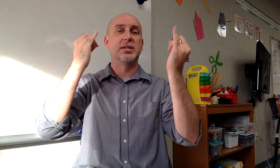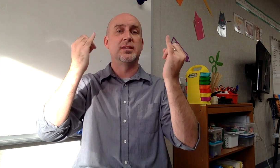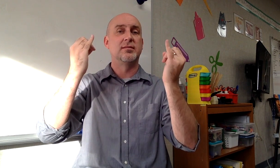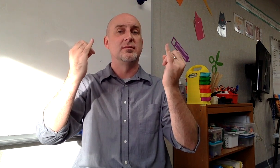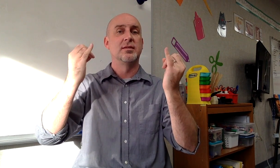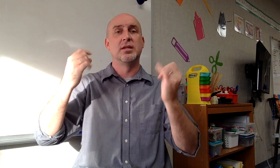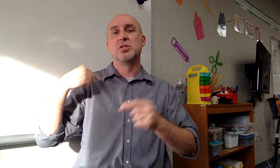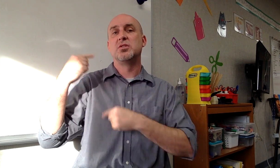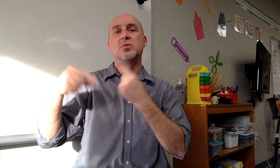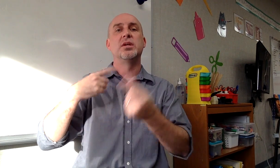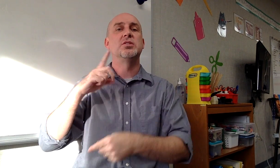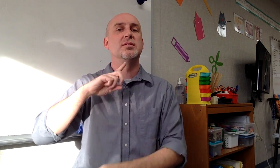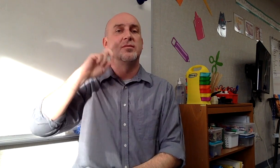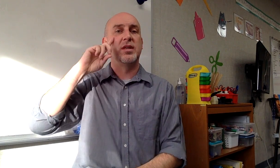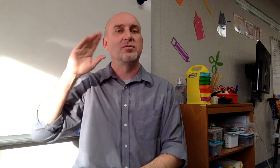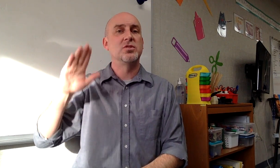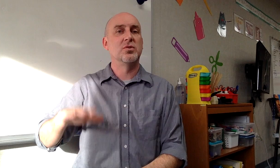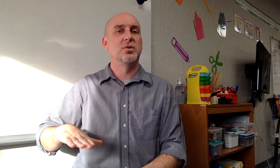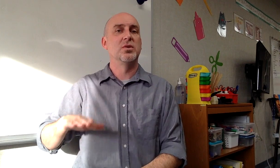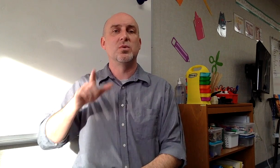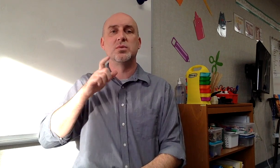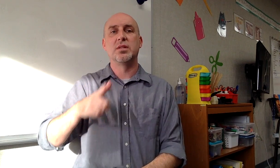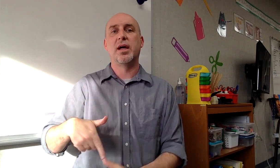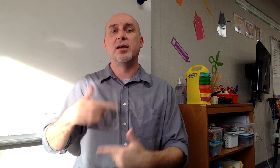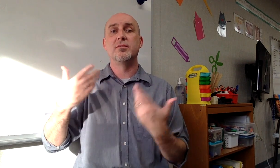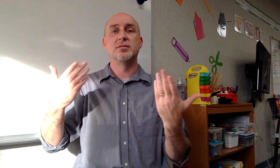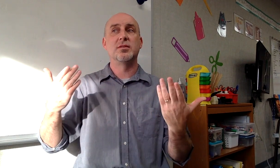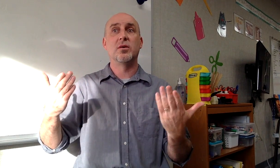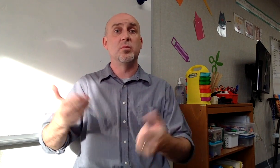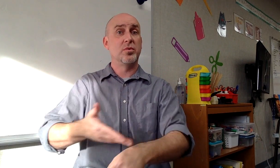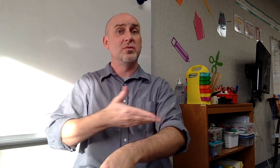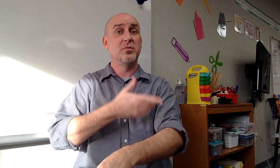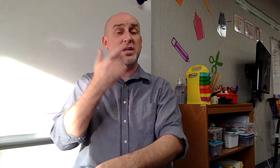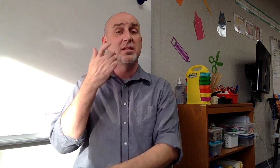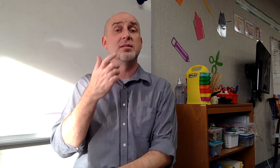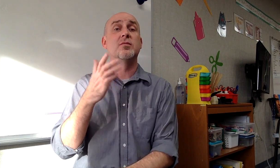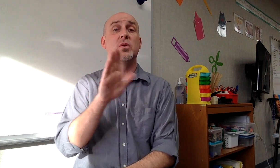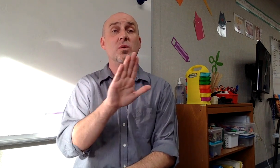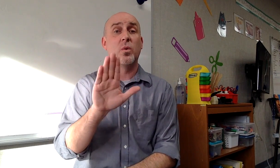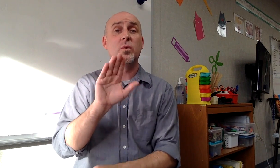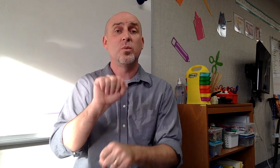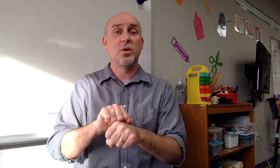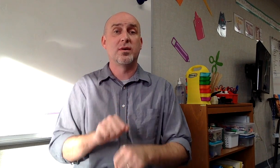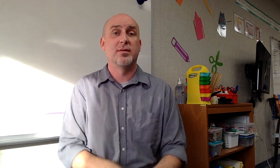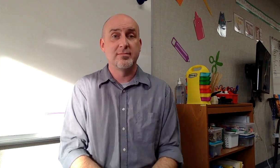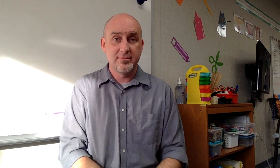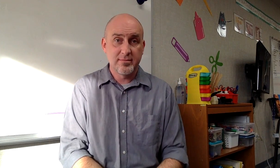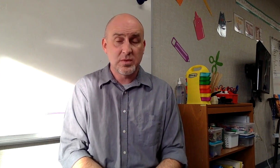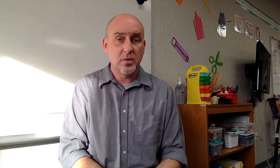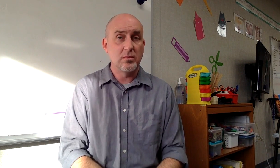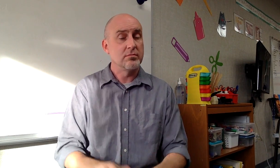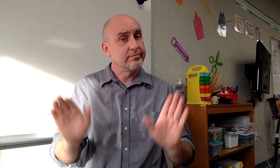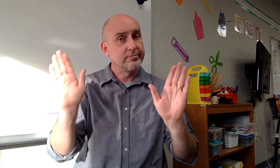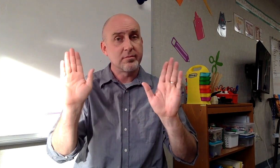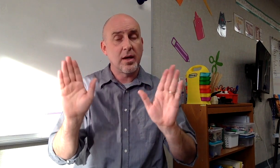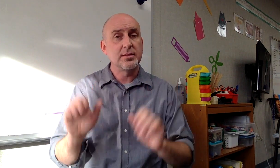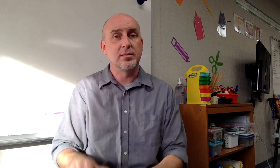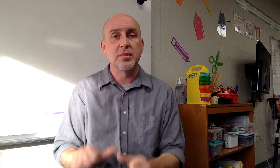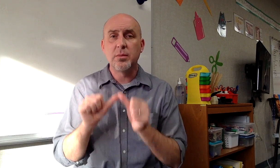imagining generations of deaf children whose lives are improved because of your work. So awesome. Keep